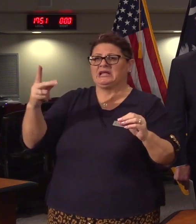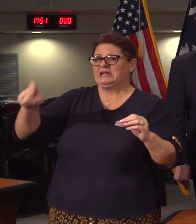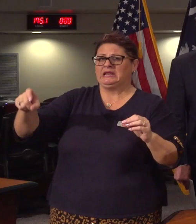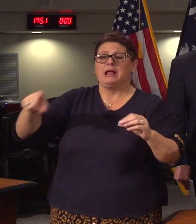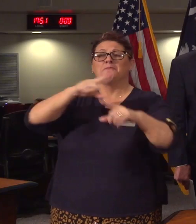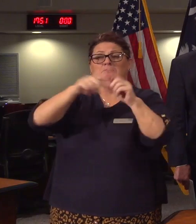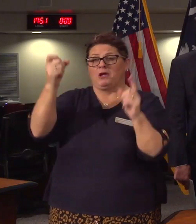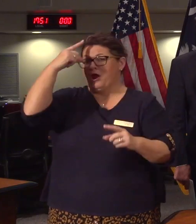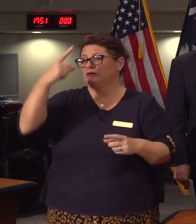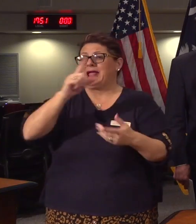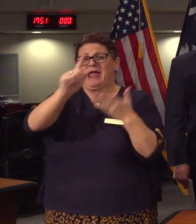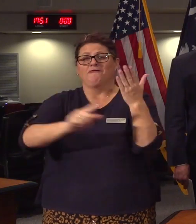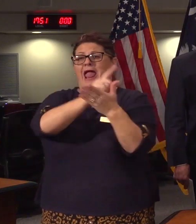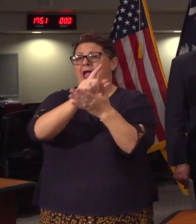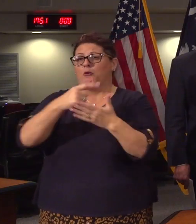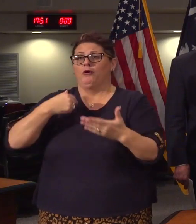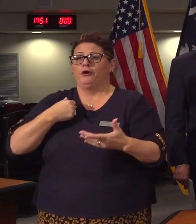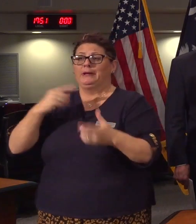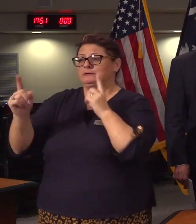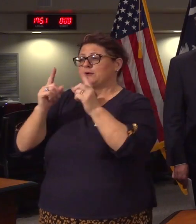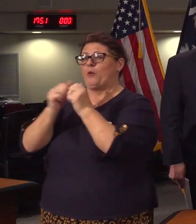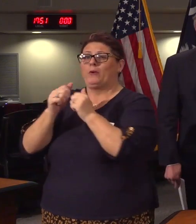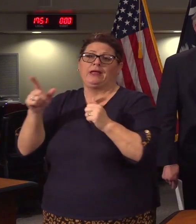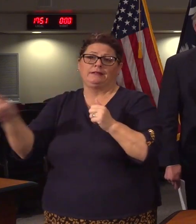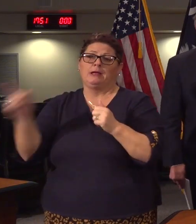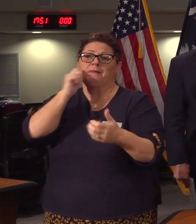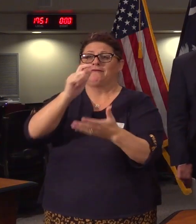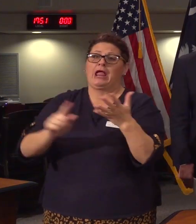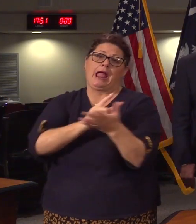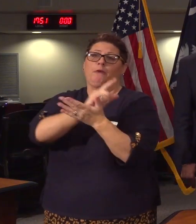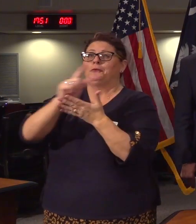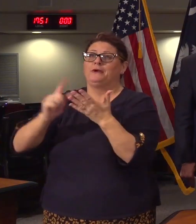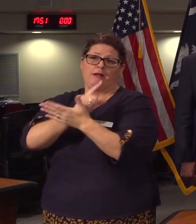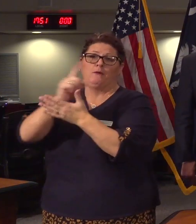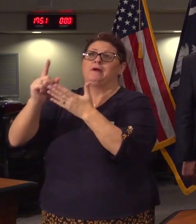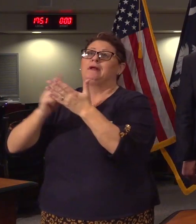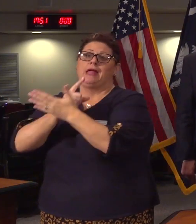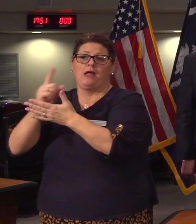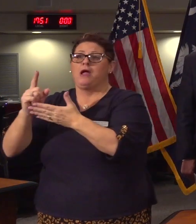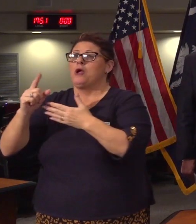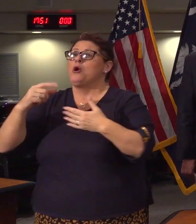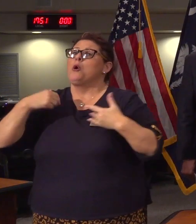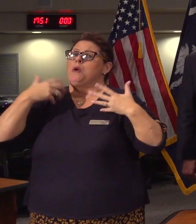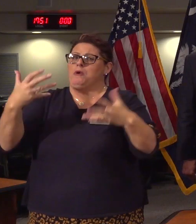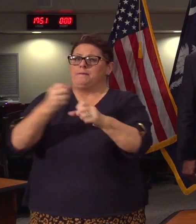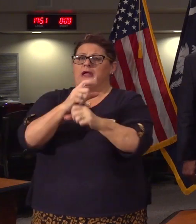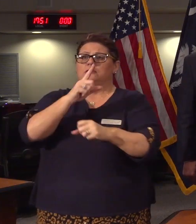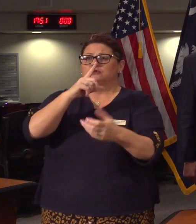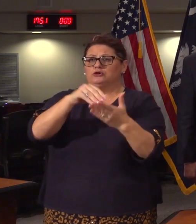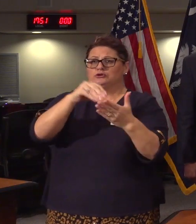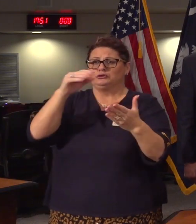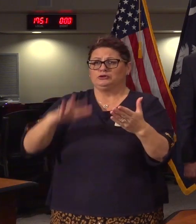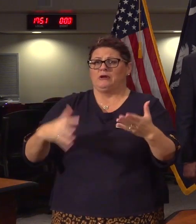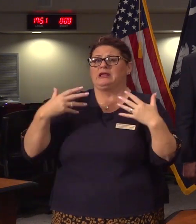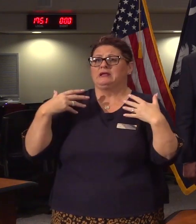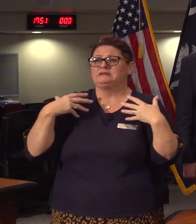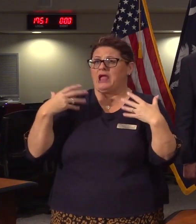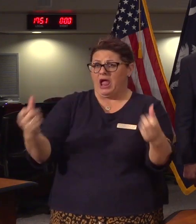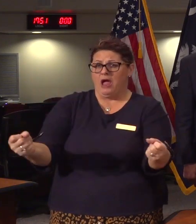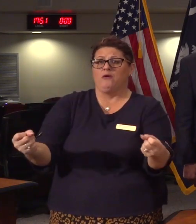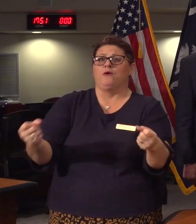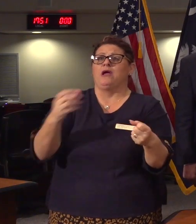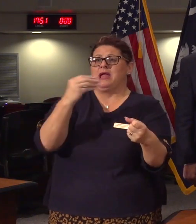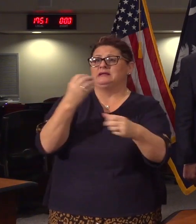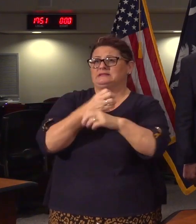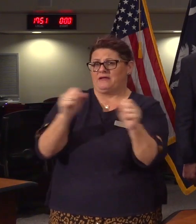hour, so things could change. But we need to continue to put the health and safety of our students and communities, but at the same